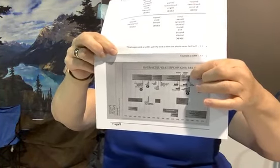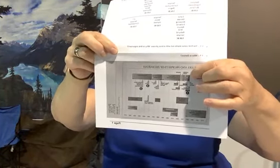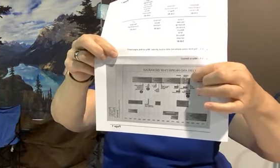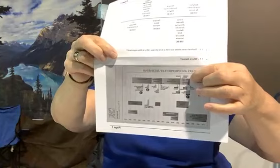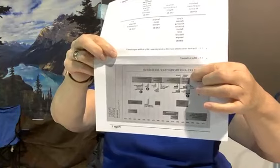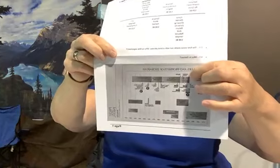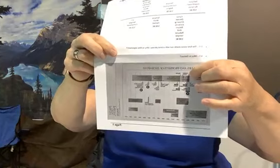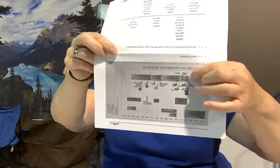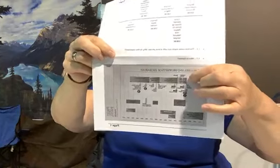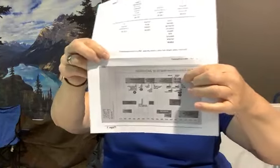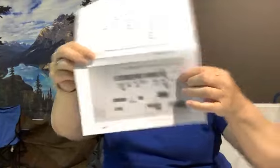is Cyrus and